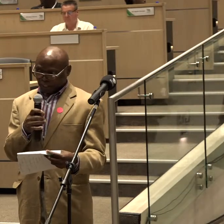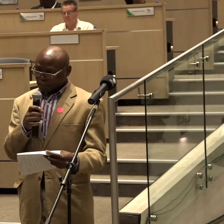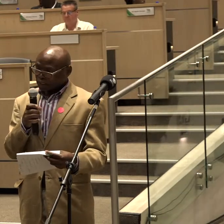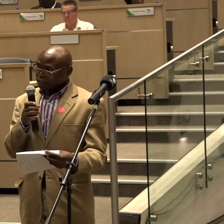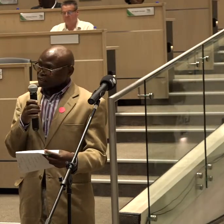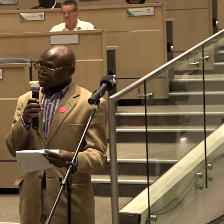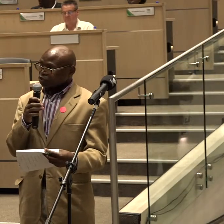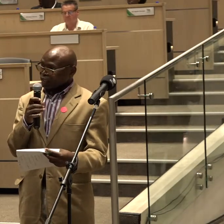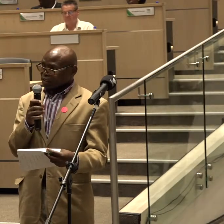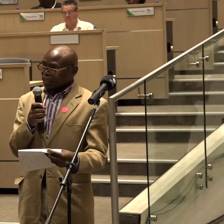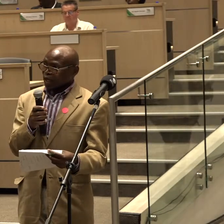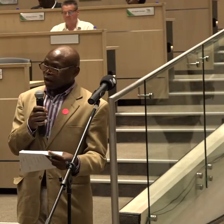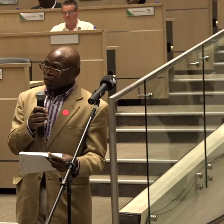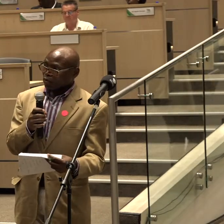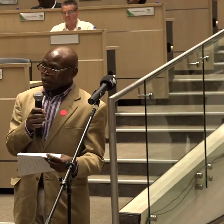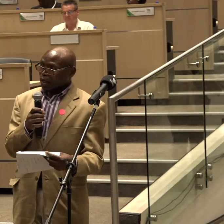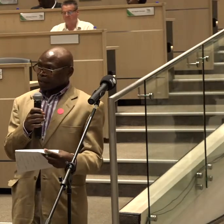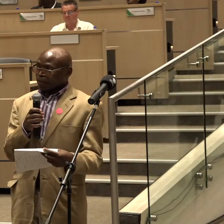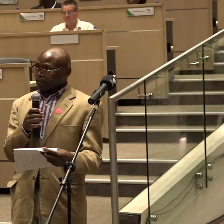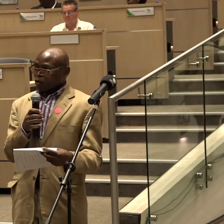civil villages